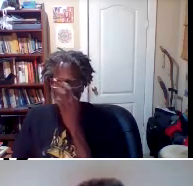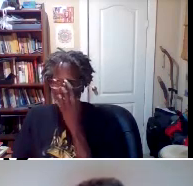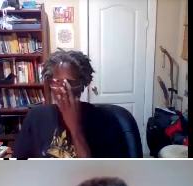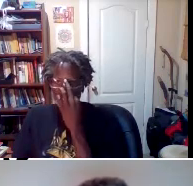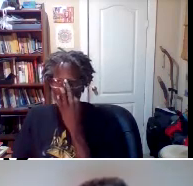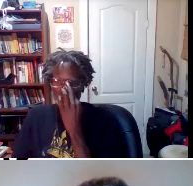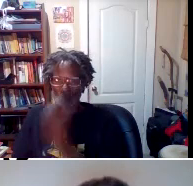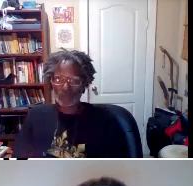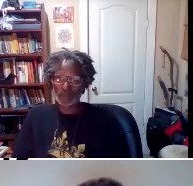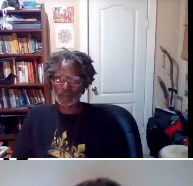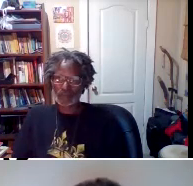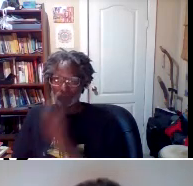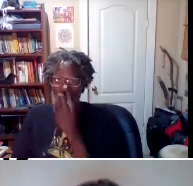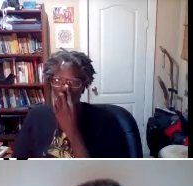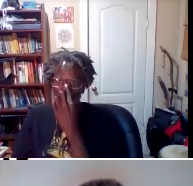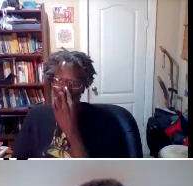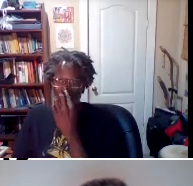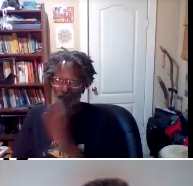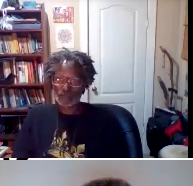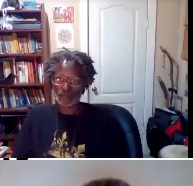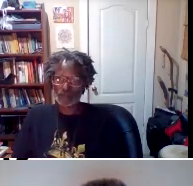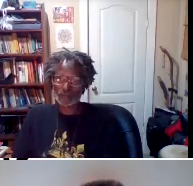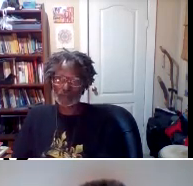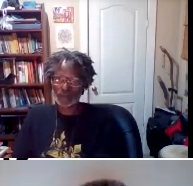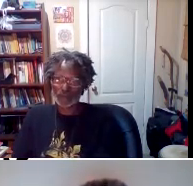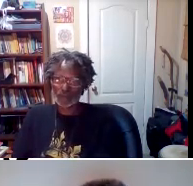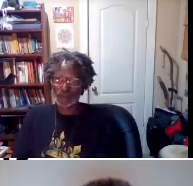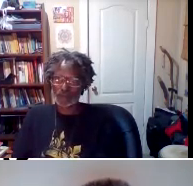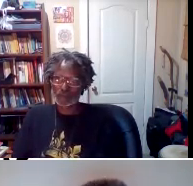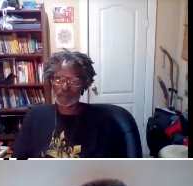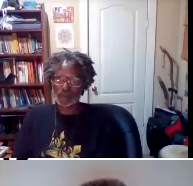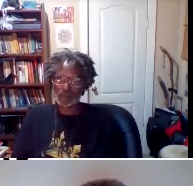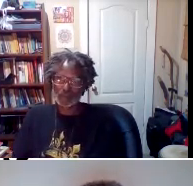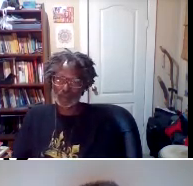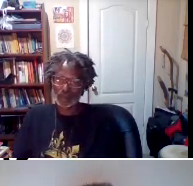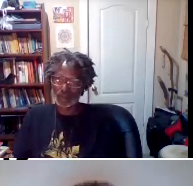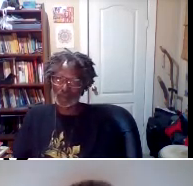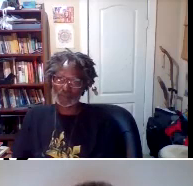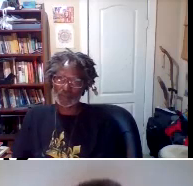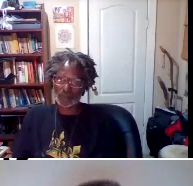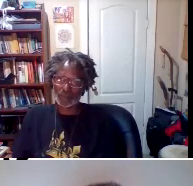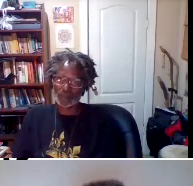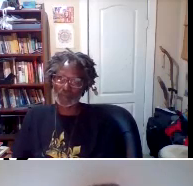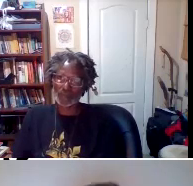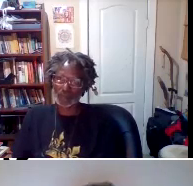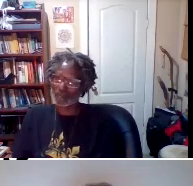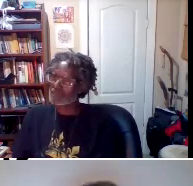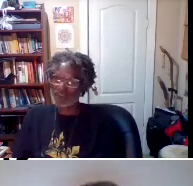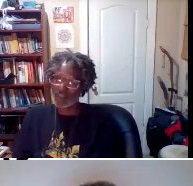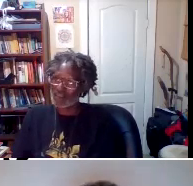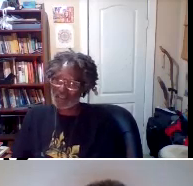a learned skill that it's foolproof. Like, oh, I learned how to lip read and I got it down.